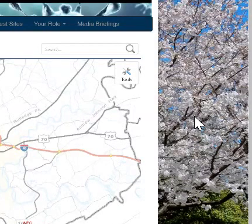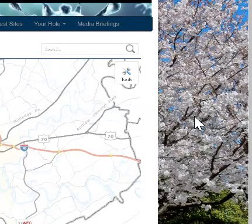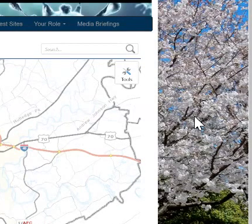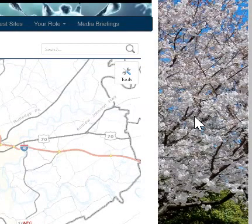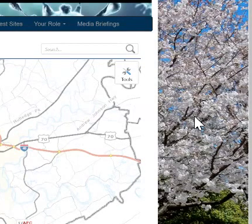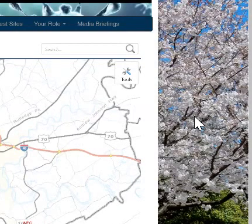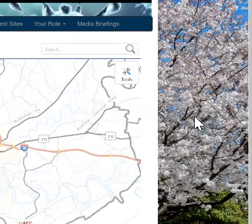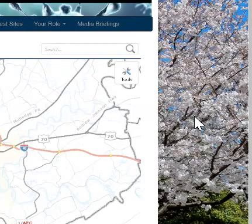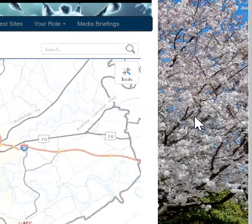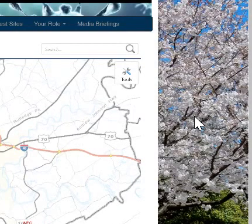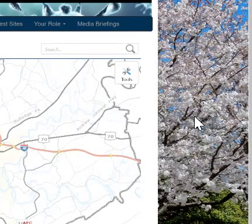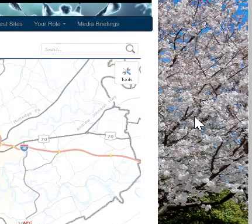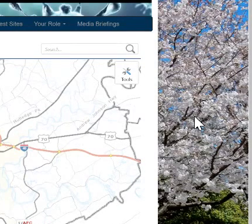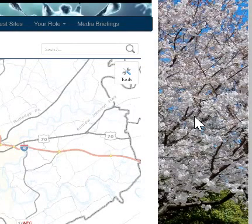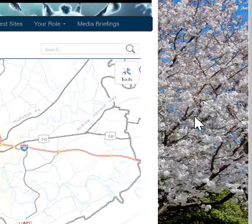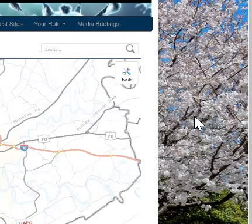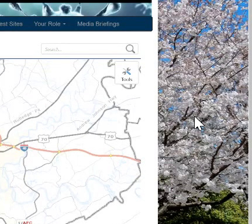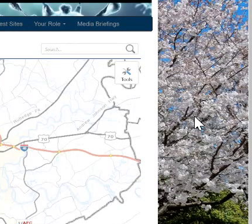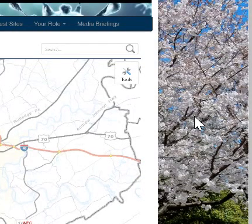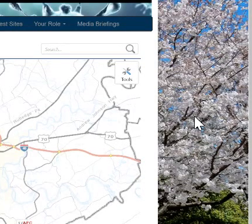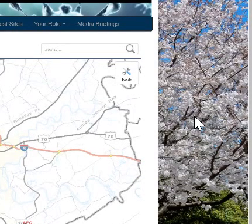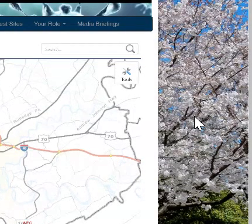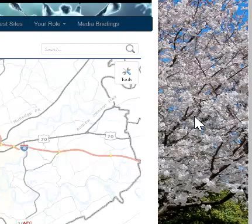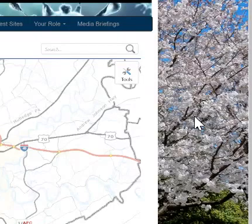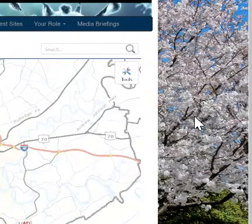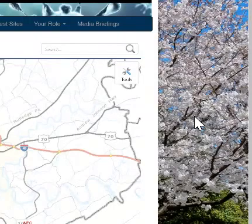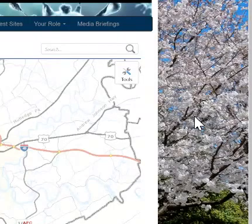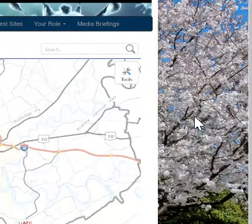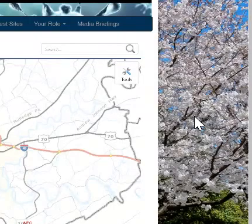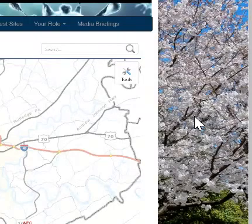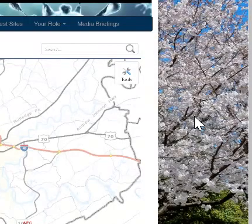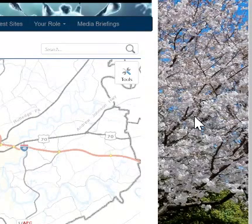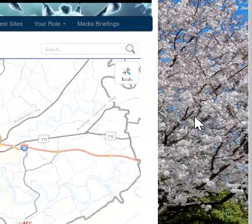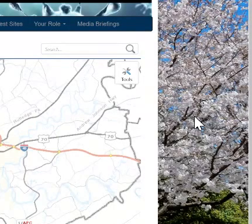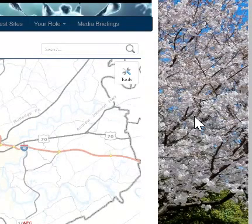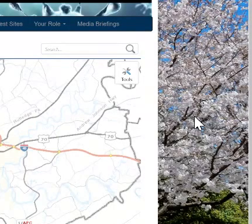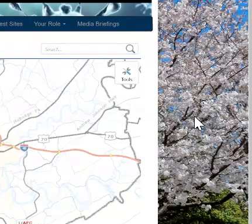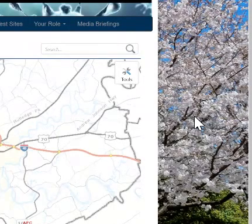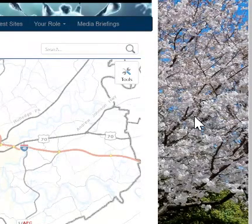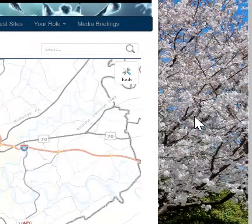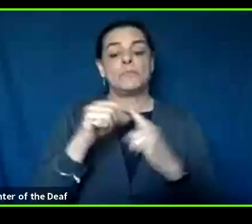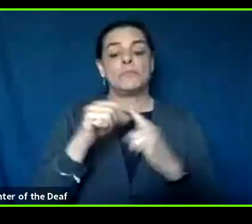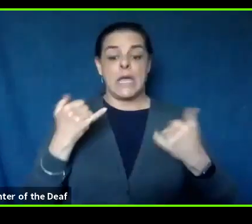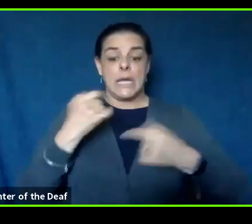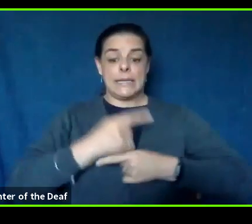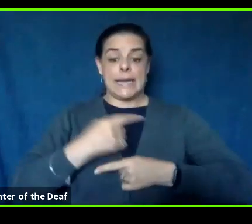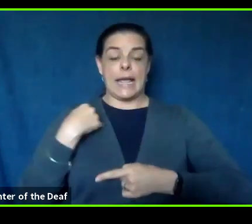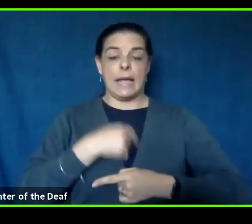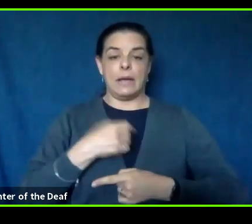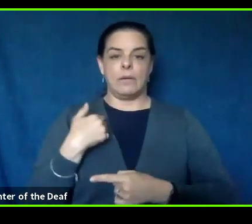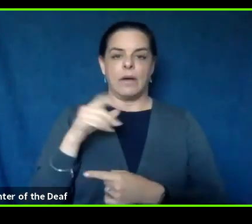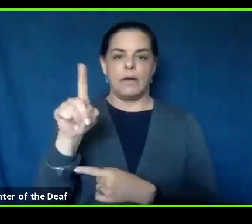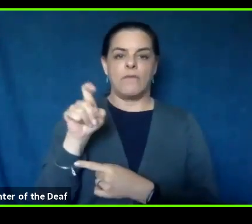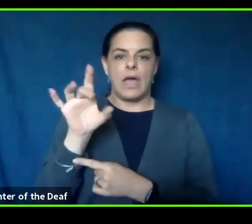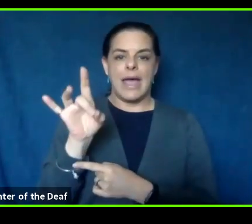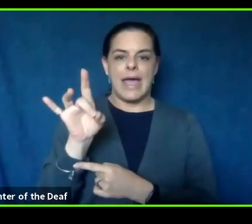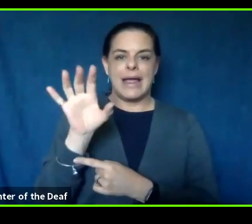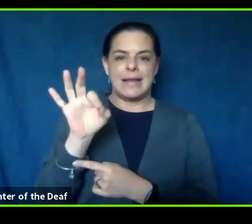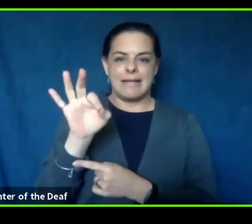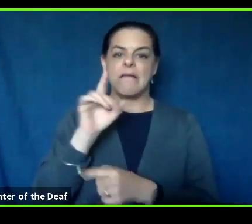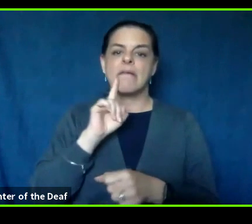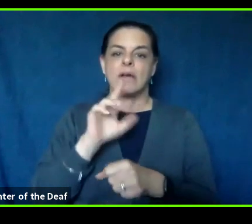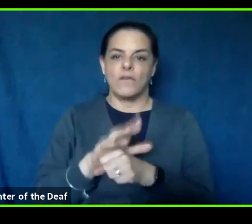community. Now we'll move to our local situation. As of today, we have 189 confirmed cases